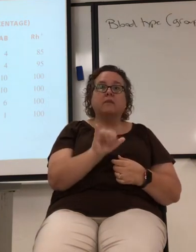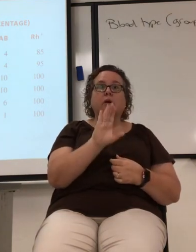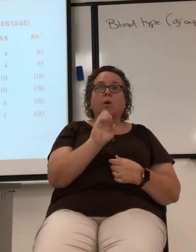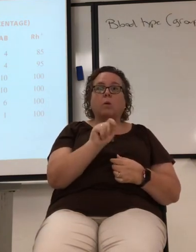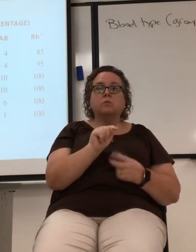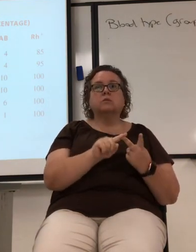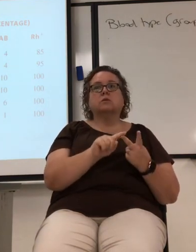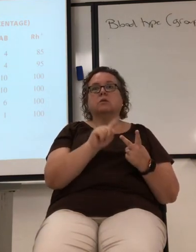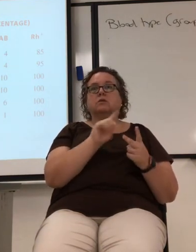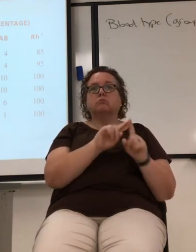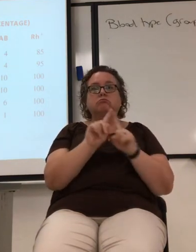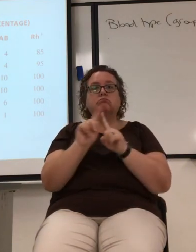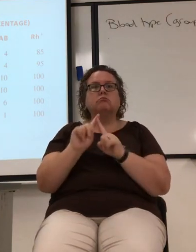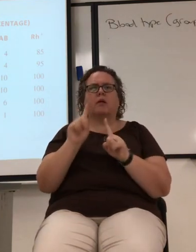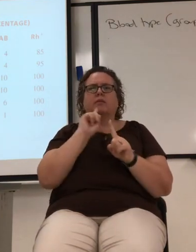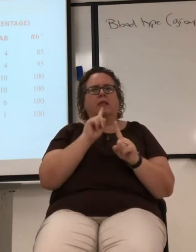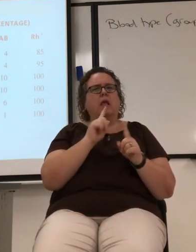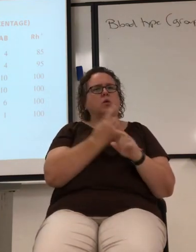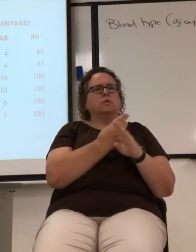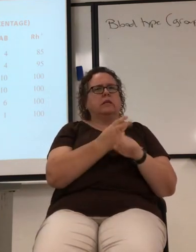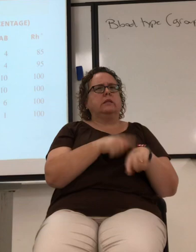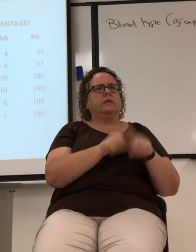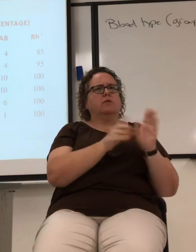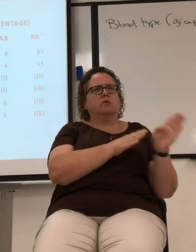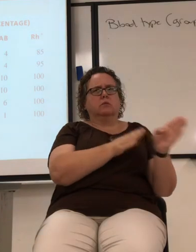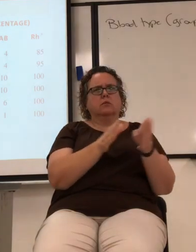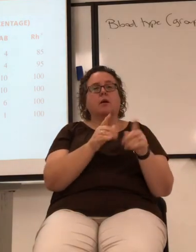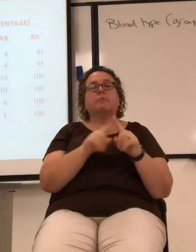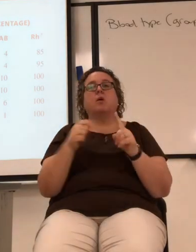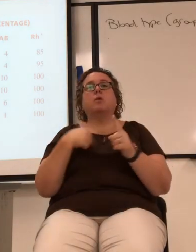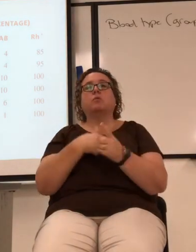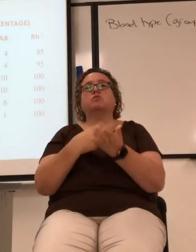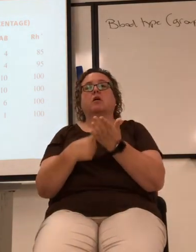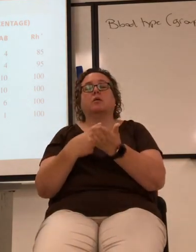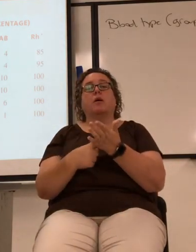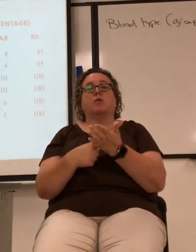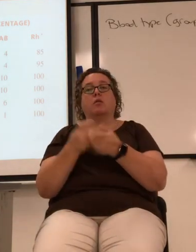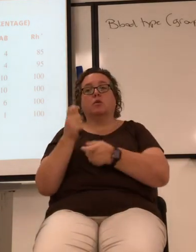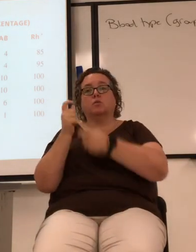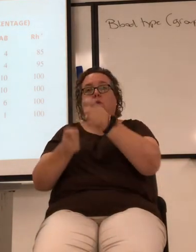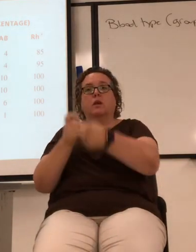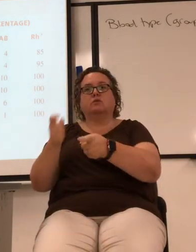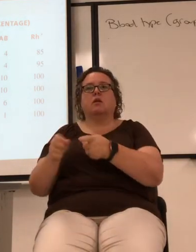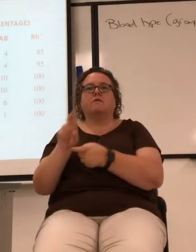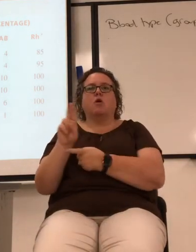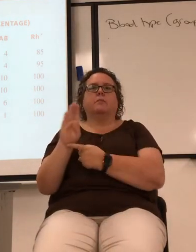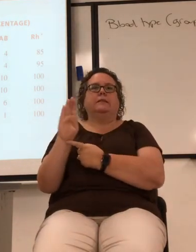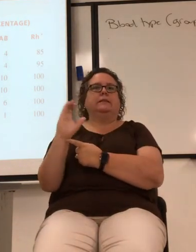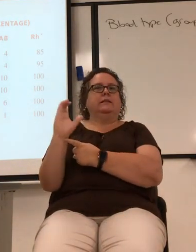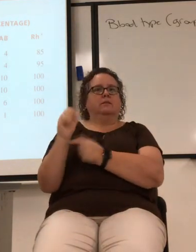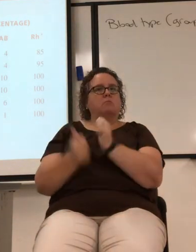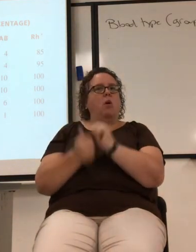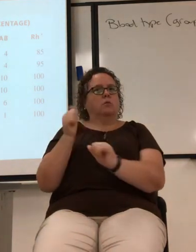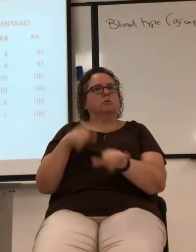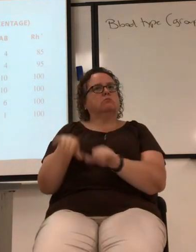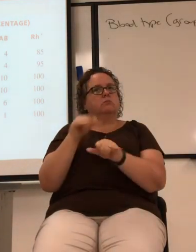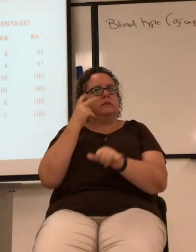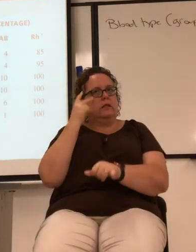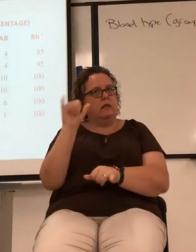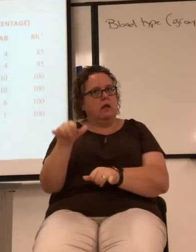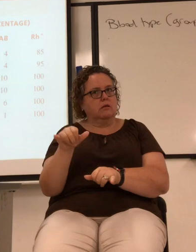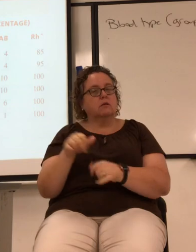whatever reason. But we'll just talk about the donation of the RBCs. That's the most common thing we see here.